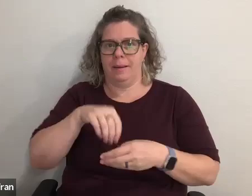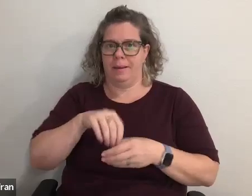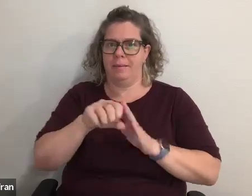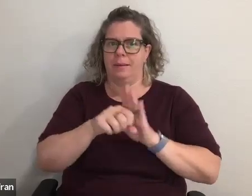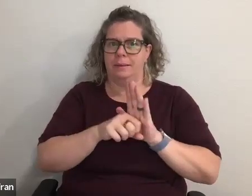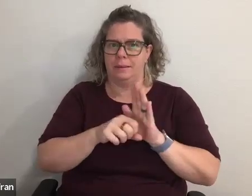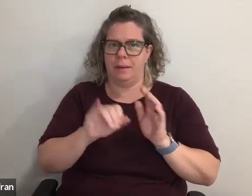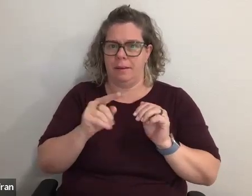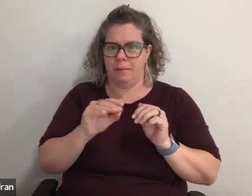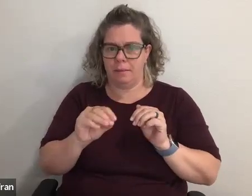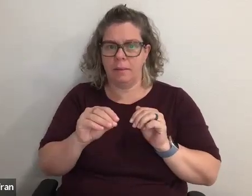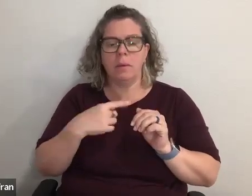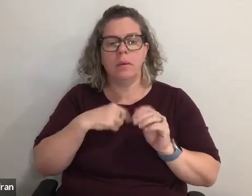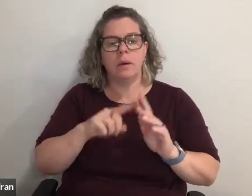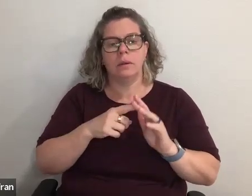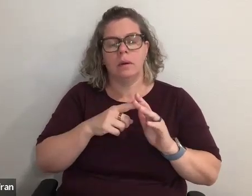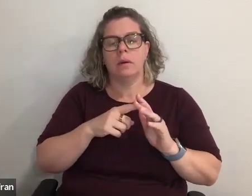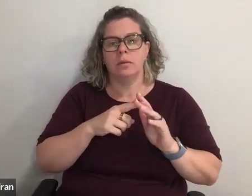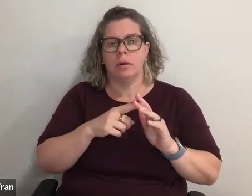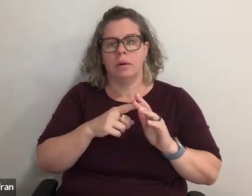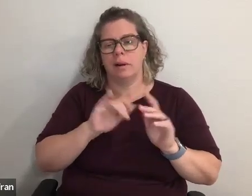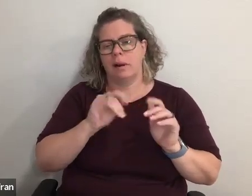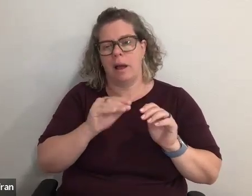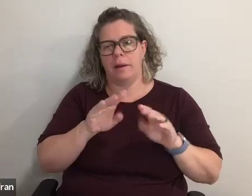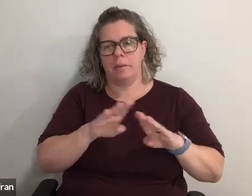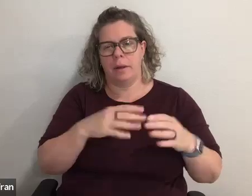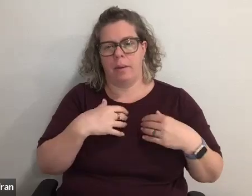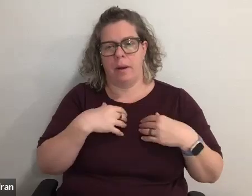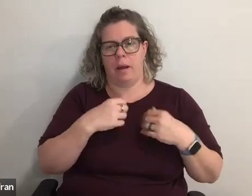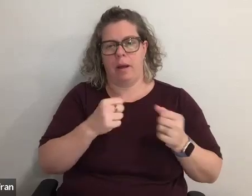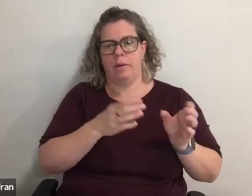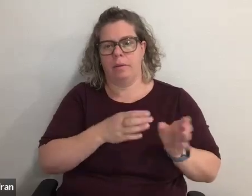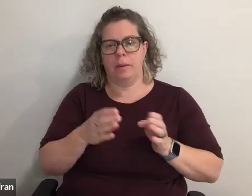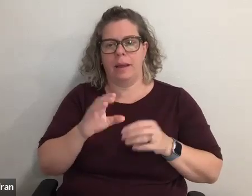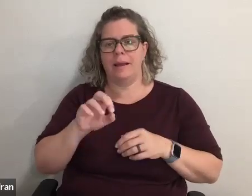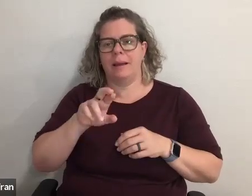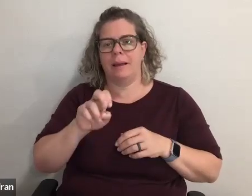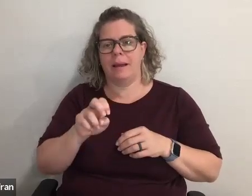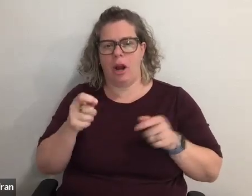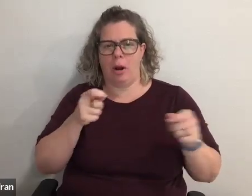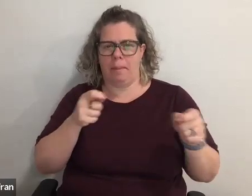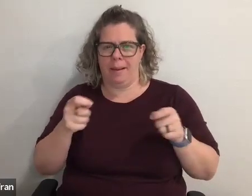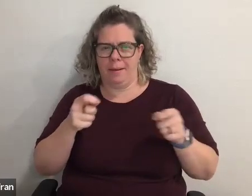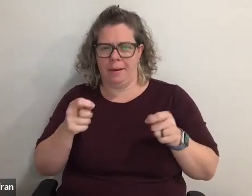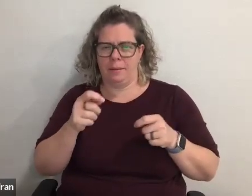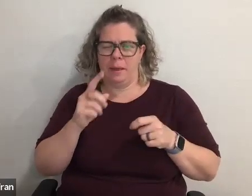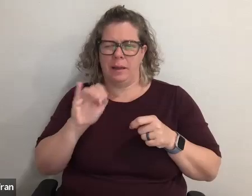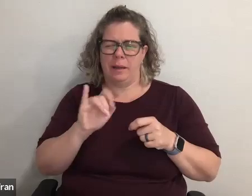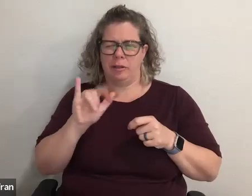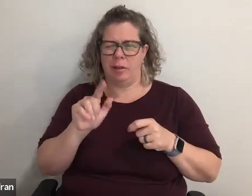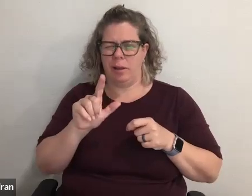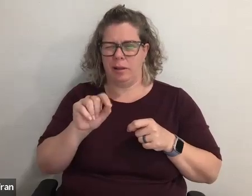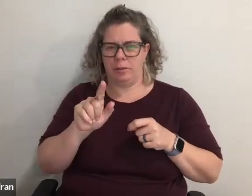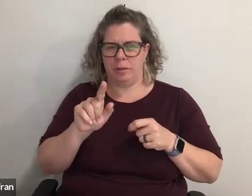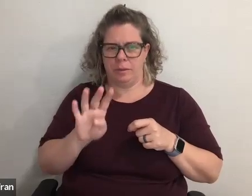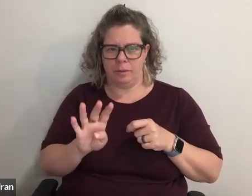started under the Idaho Behavioral Health Plan doing care traffic control in July of 2024, and we'll talk a little